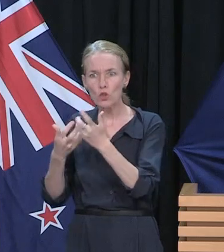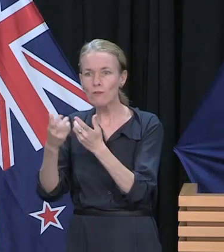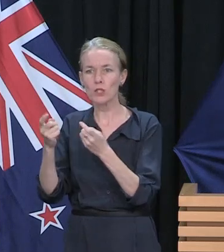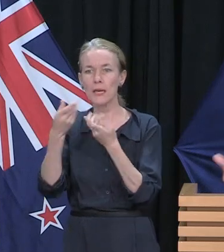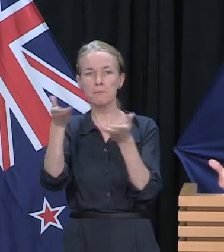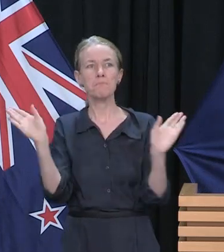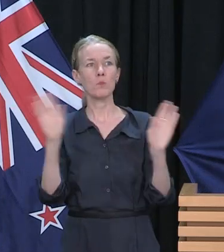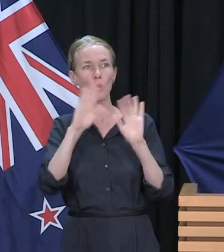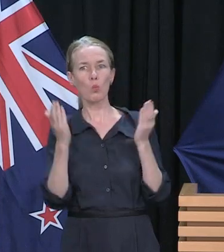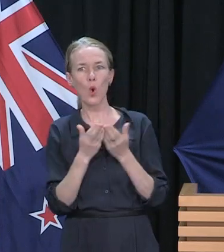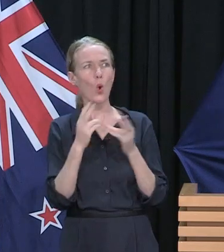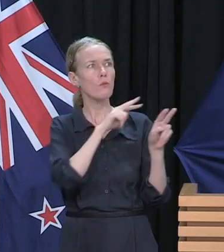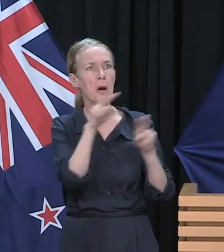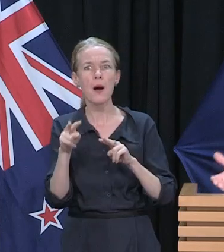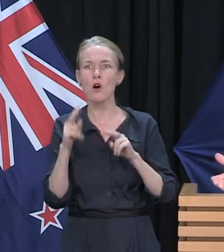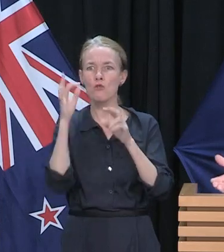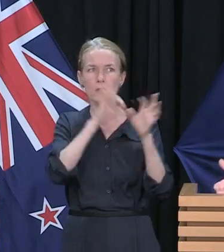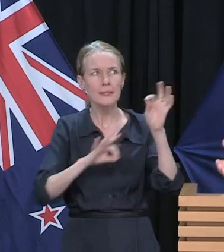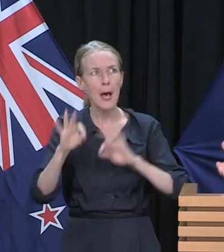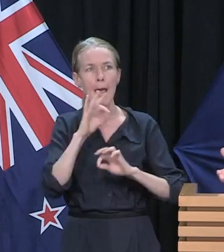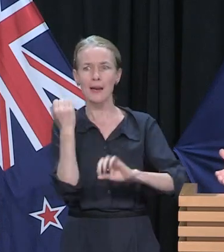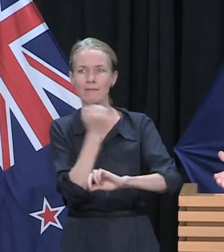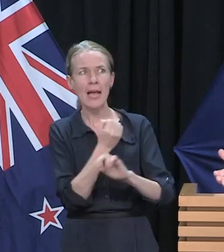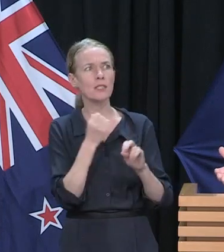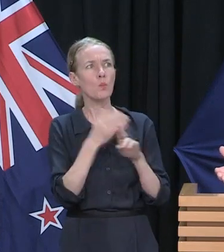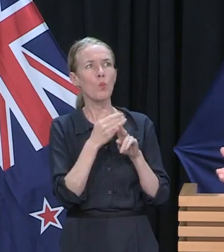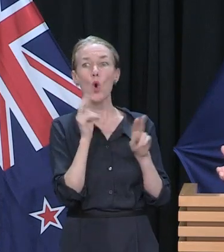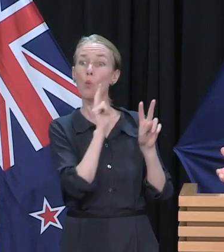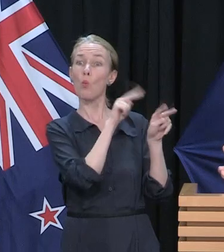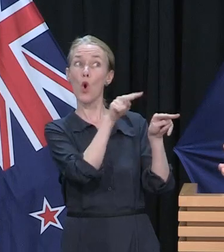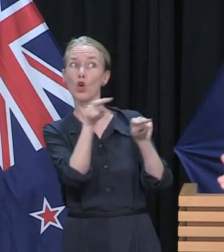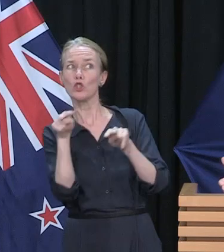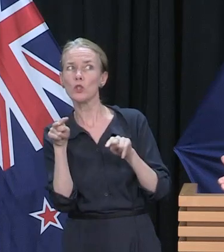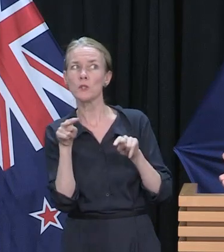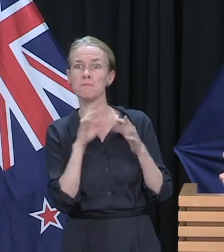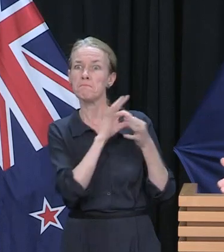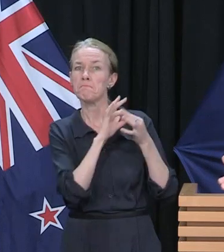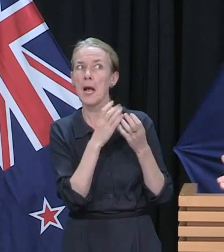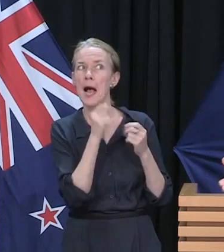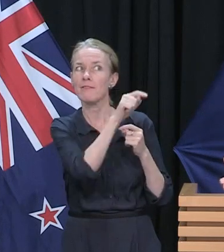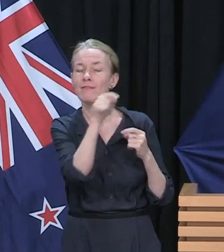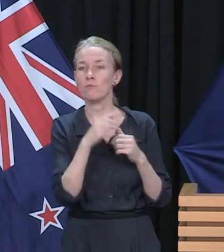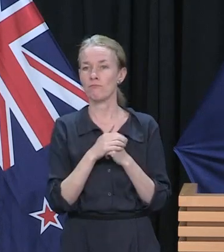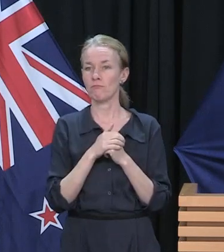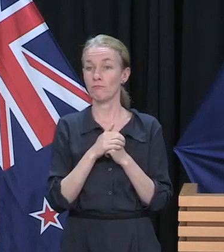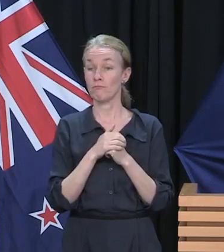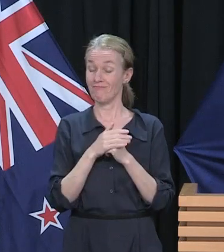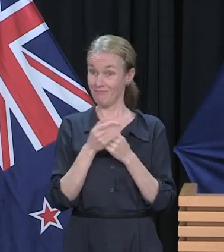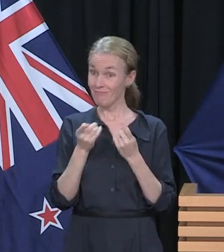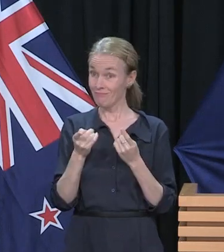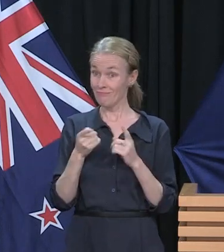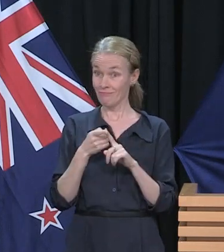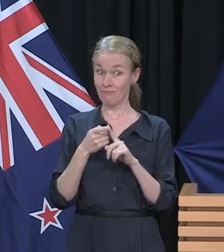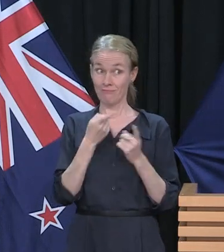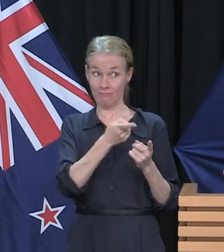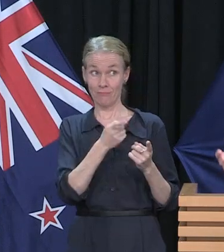Minister's referred to this, and Megan Woods has as well, Minister Woods, that actually there is further advice coming to the government about